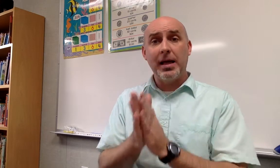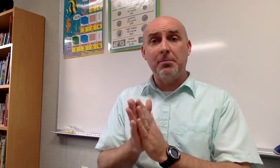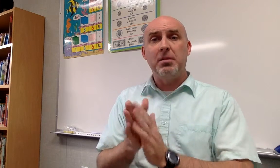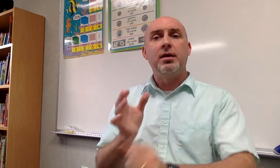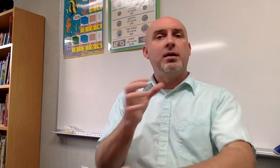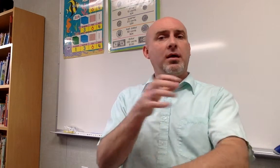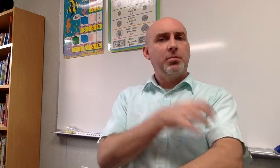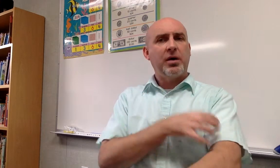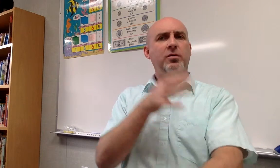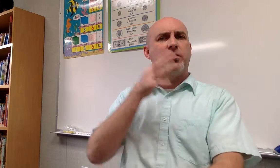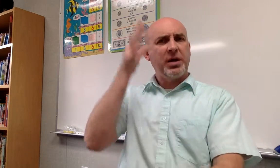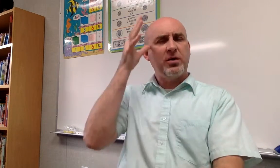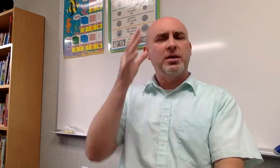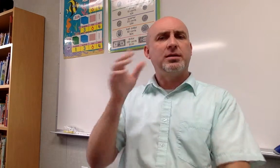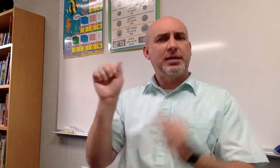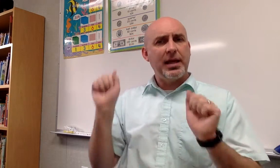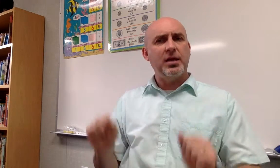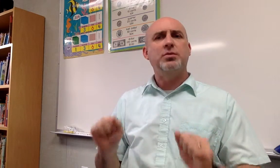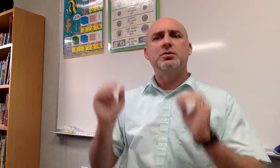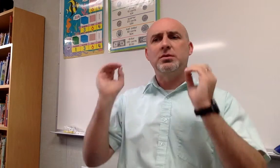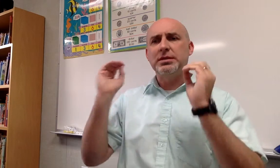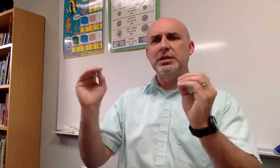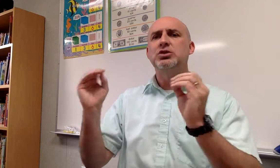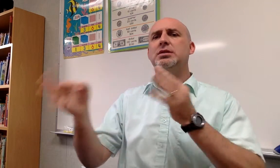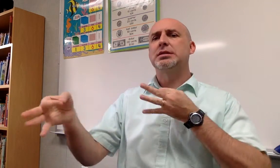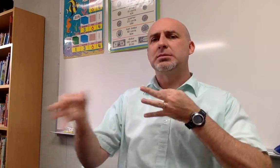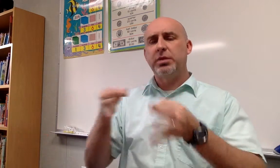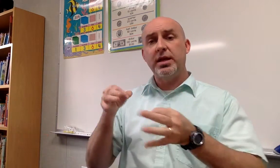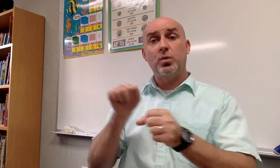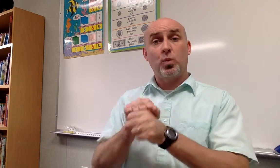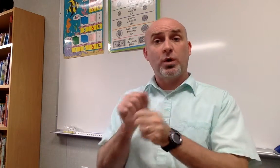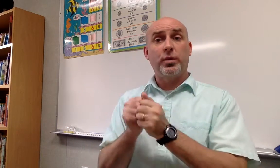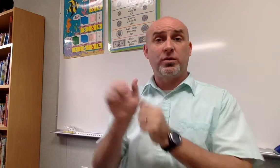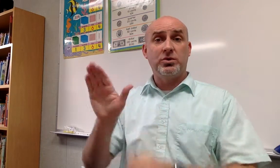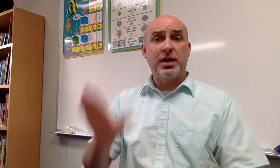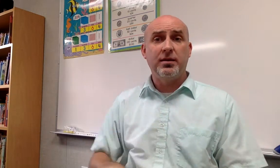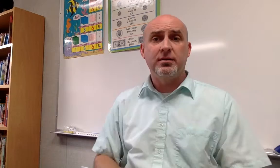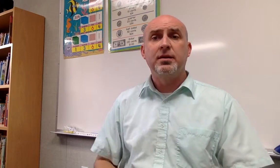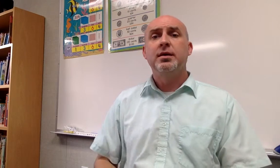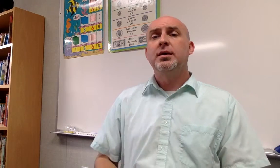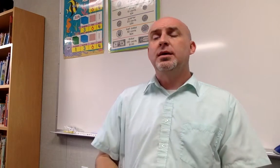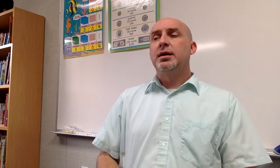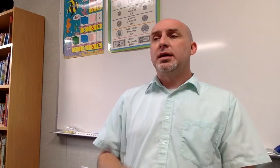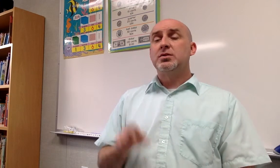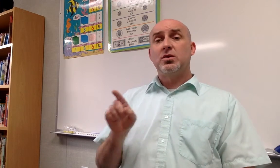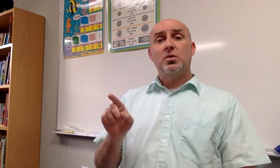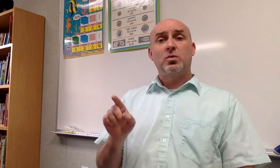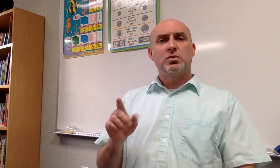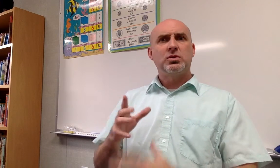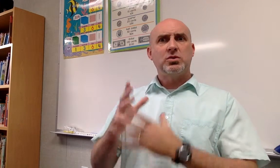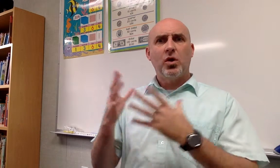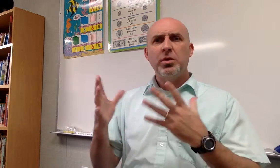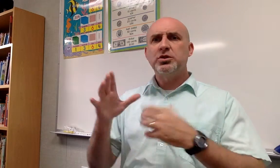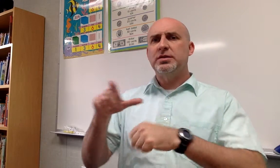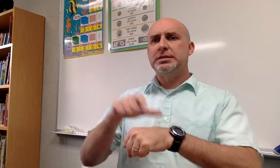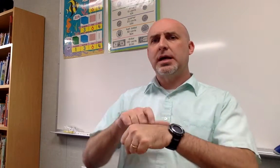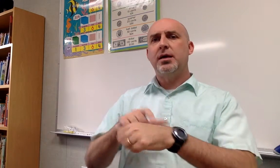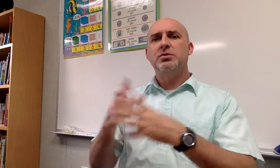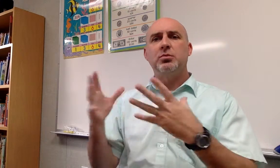become a powerful parent and able to teach and explain and work with your child. And so much of his time, so much of